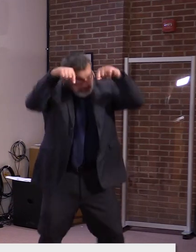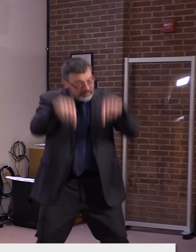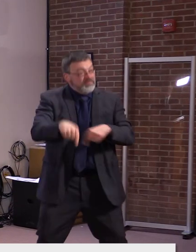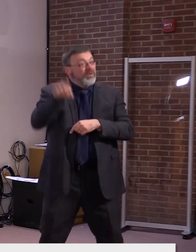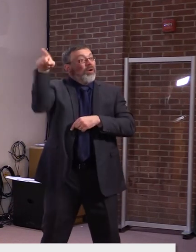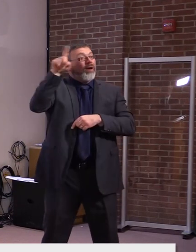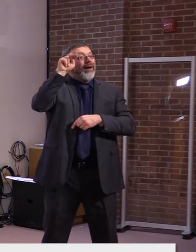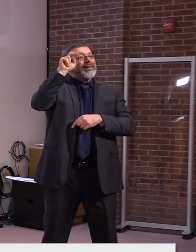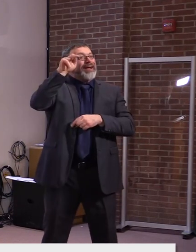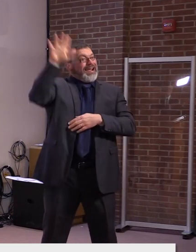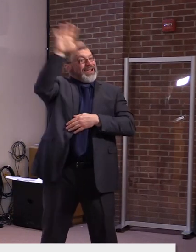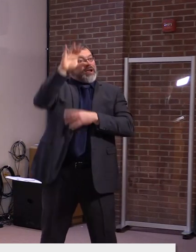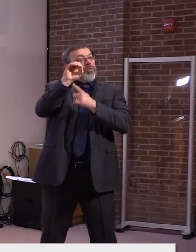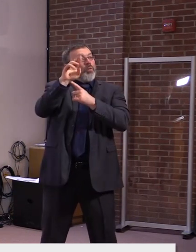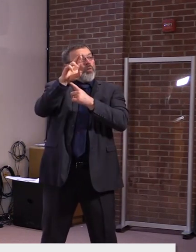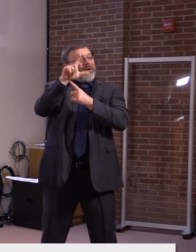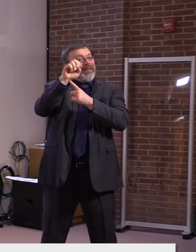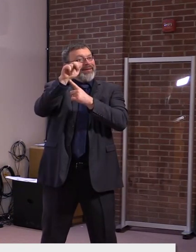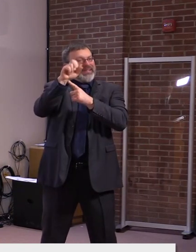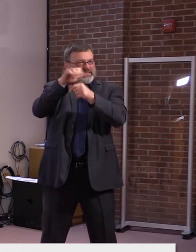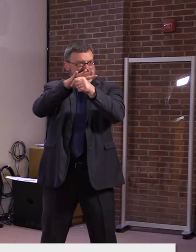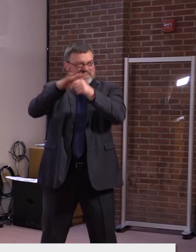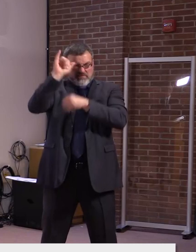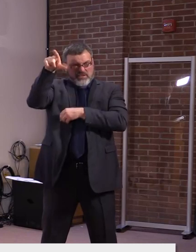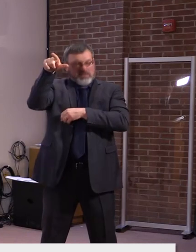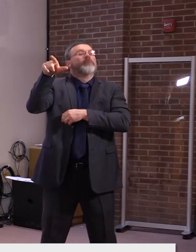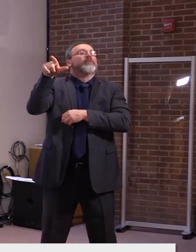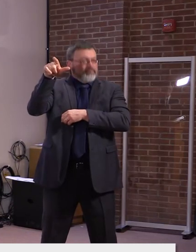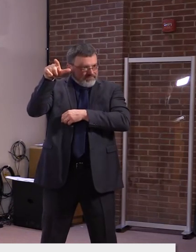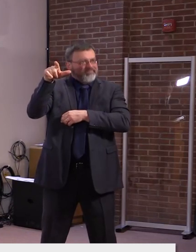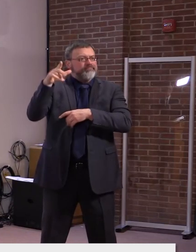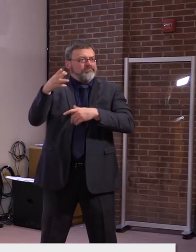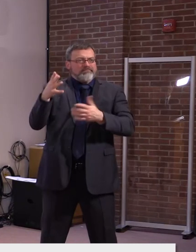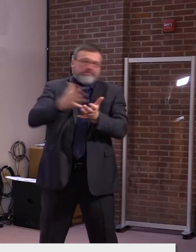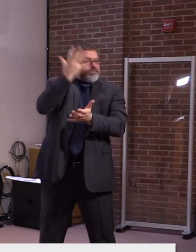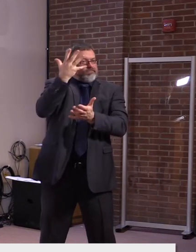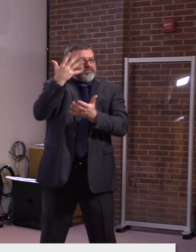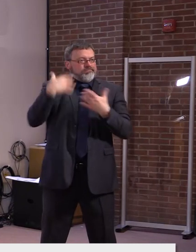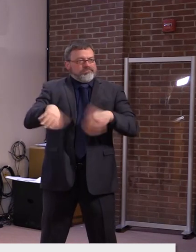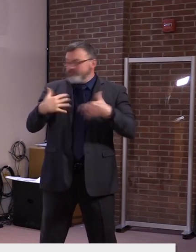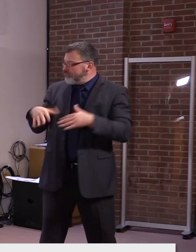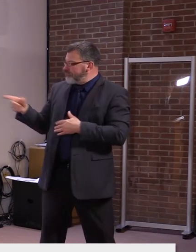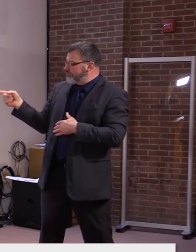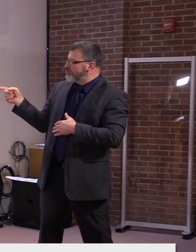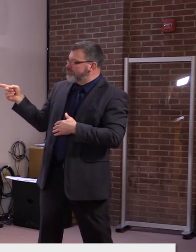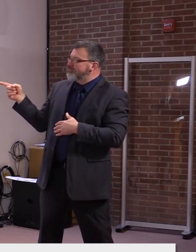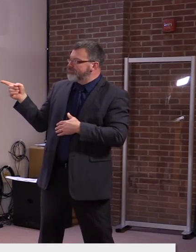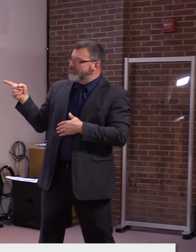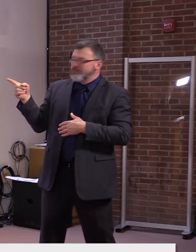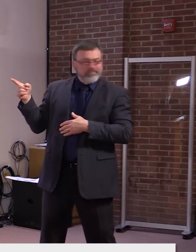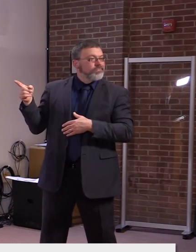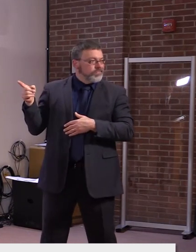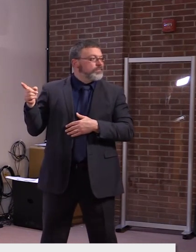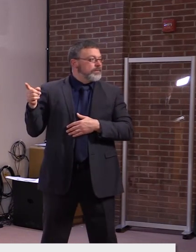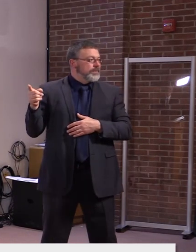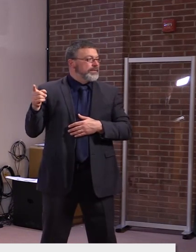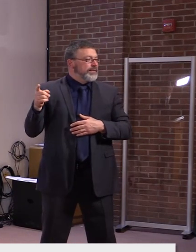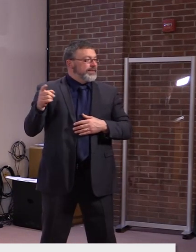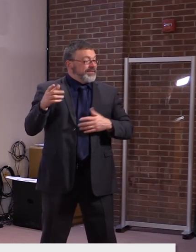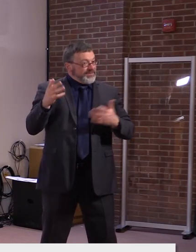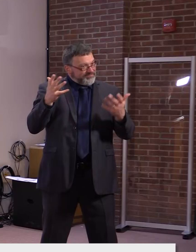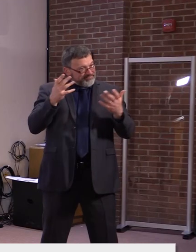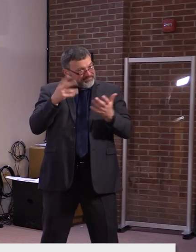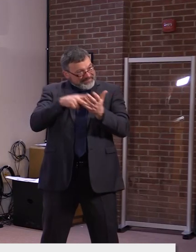a picture that looks similar to the statewide numbers in that there are many more people not fully vaccinated on a